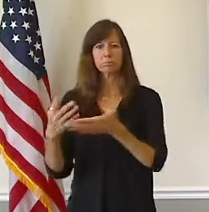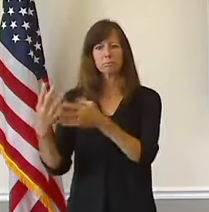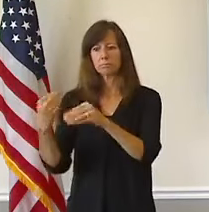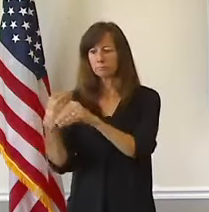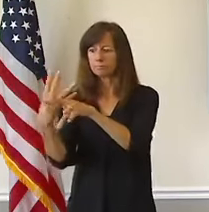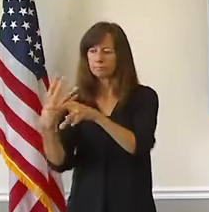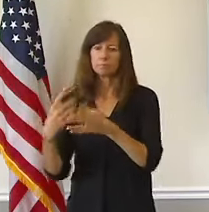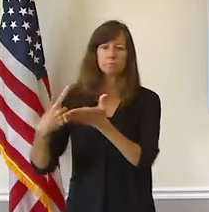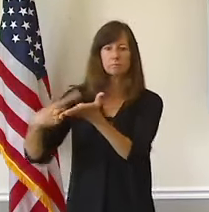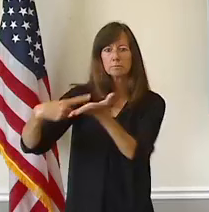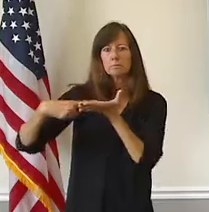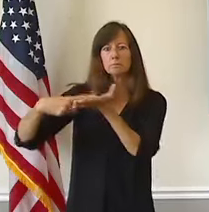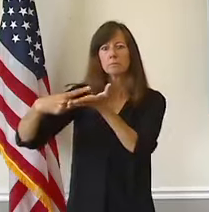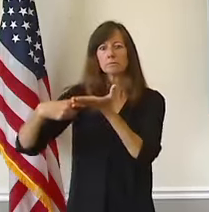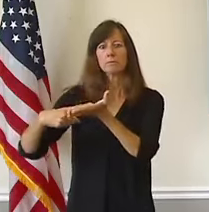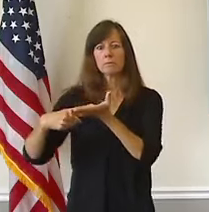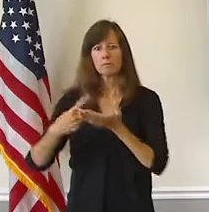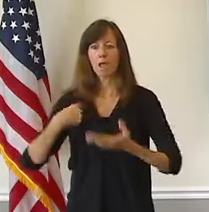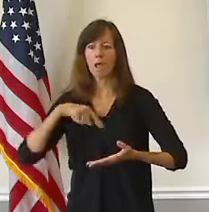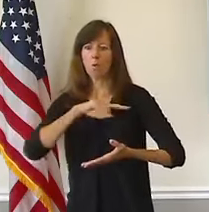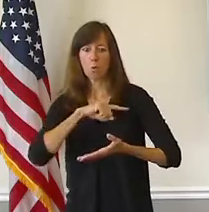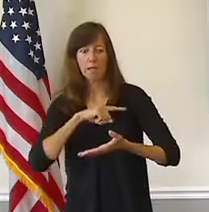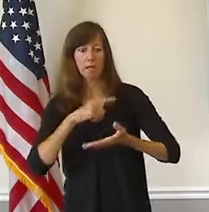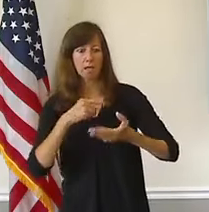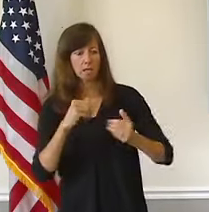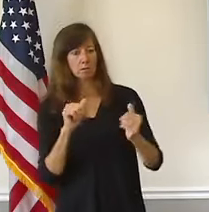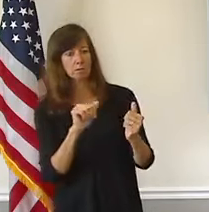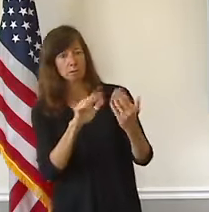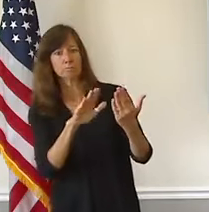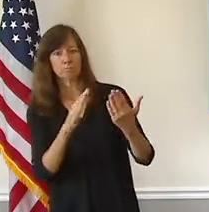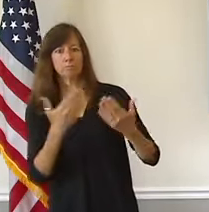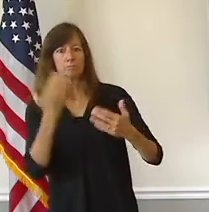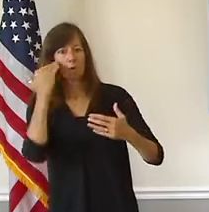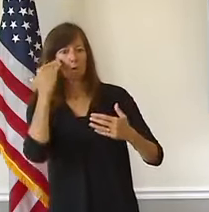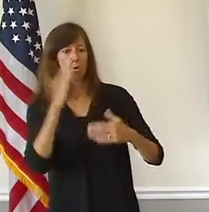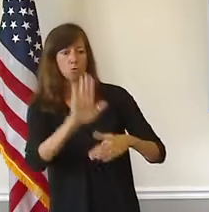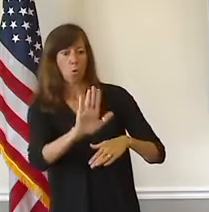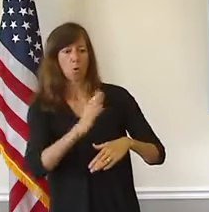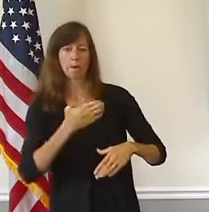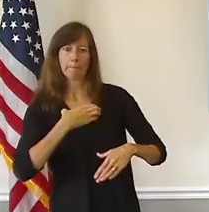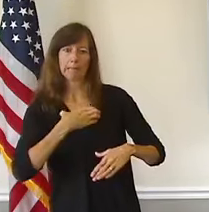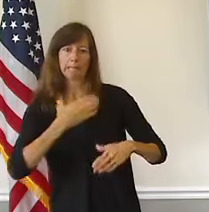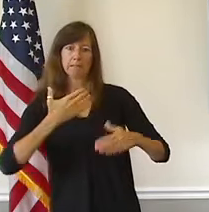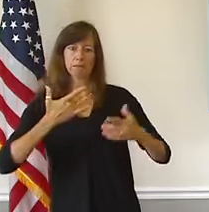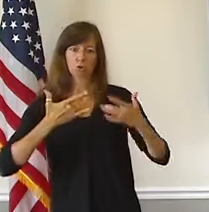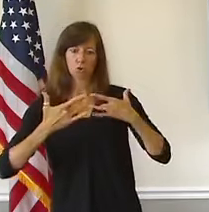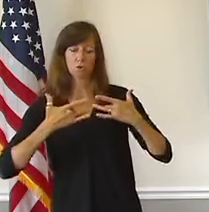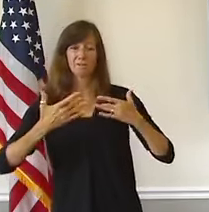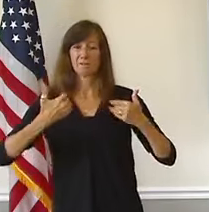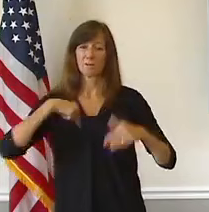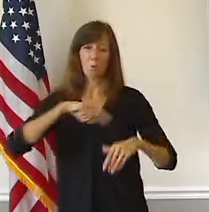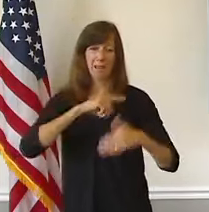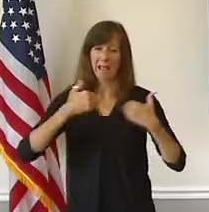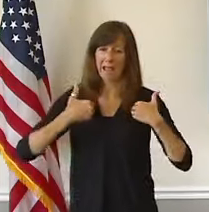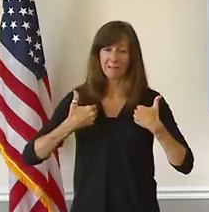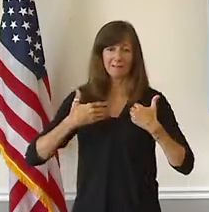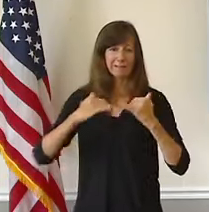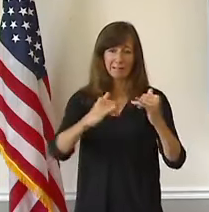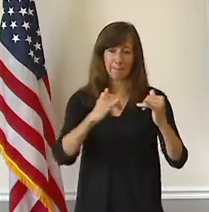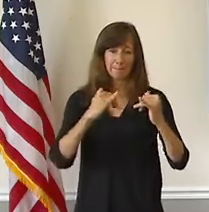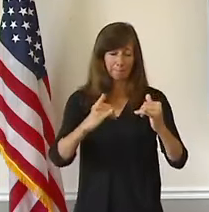presented some of the same complaints and concerns that many of you had. I will tell you up front,